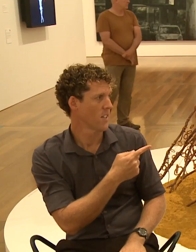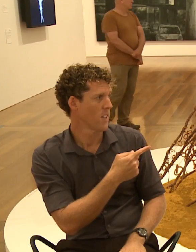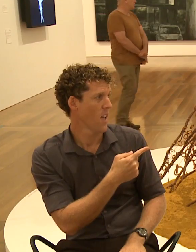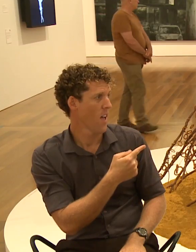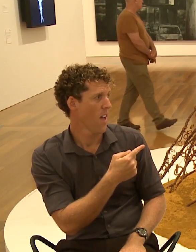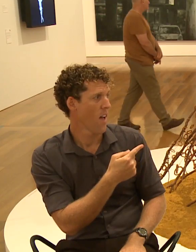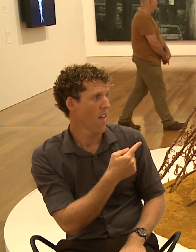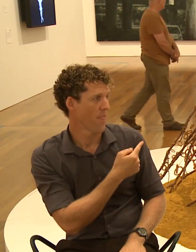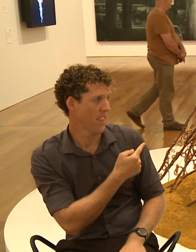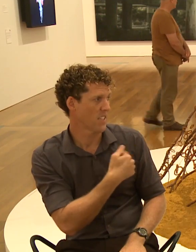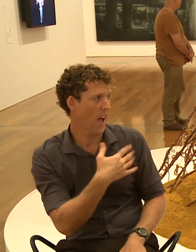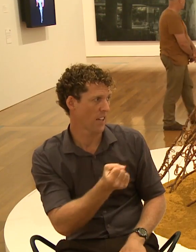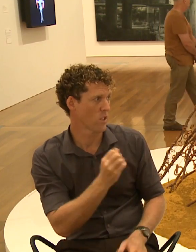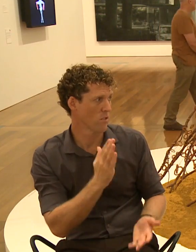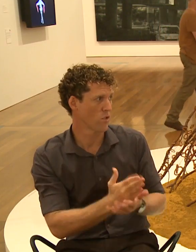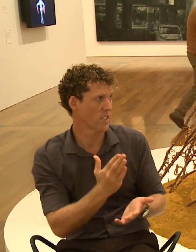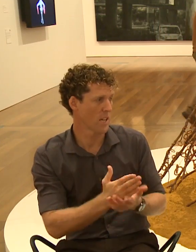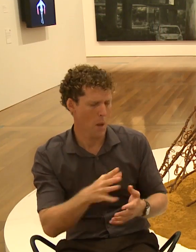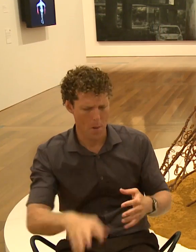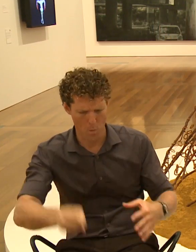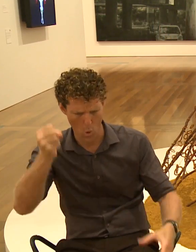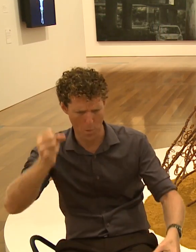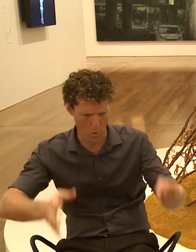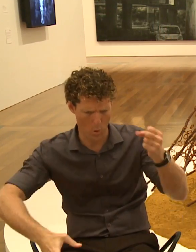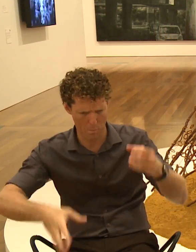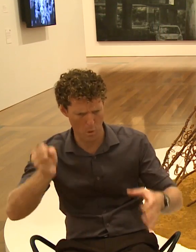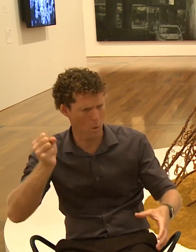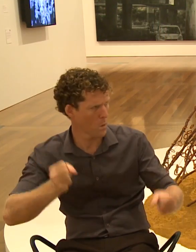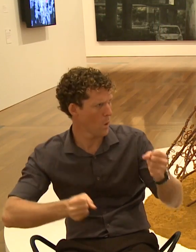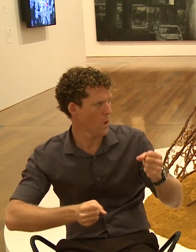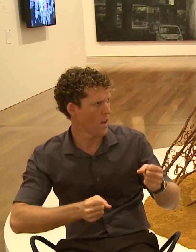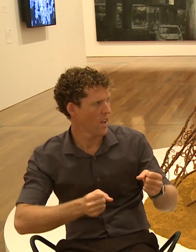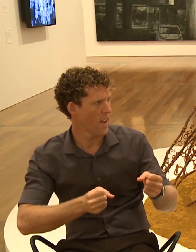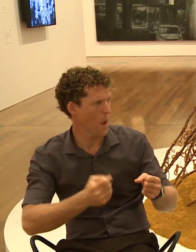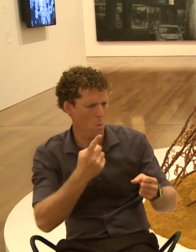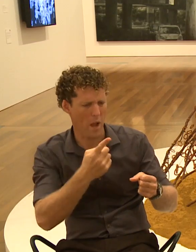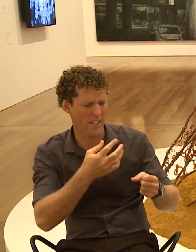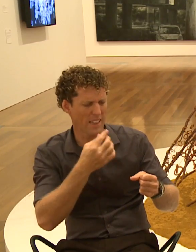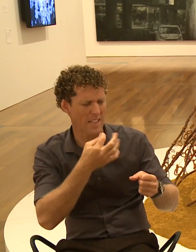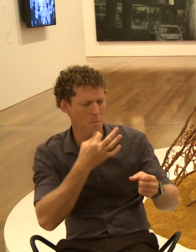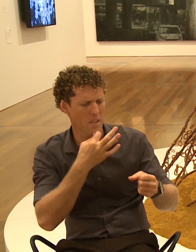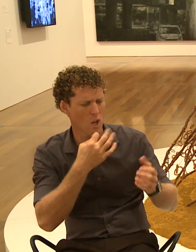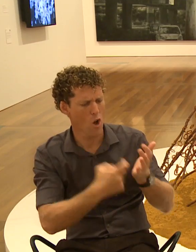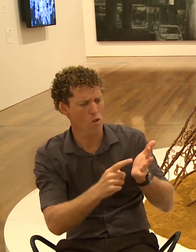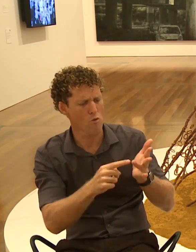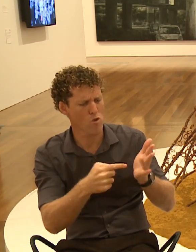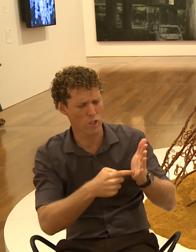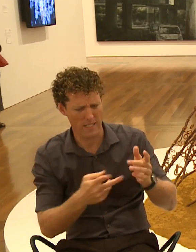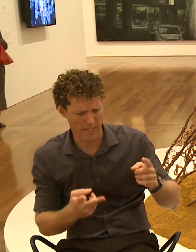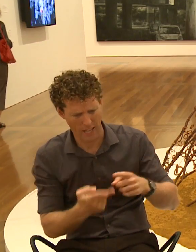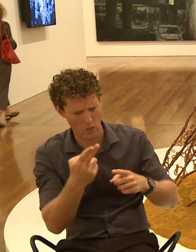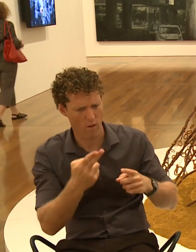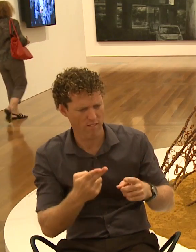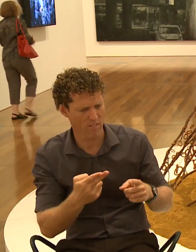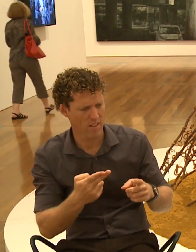literally pull the last of it out and just chop the last little piece off of the root that was attached